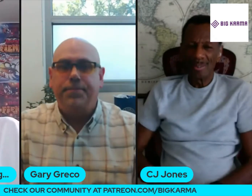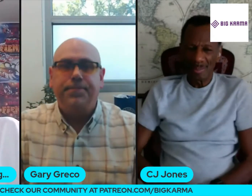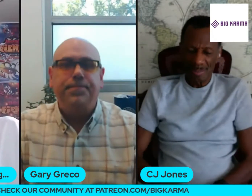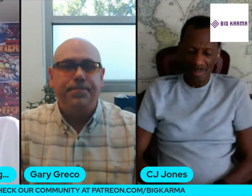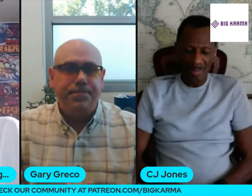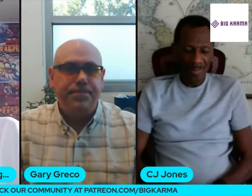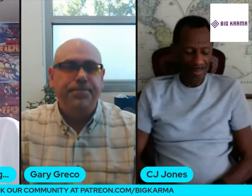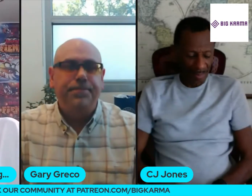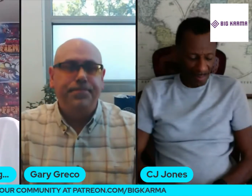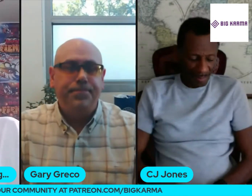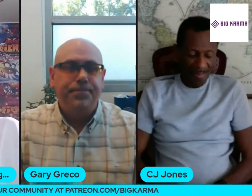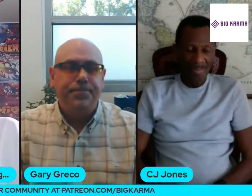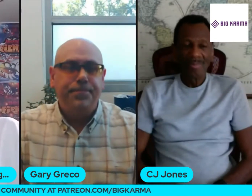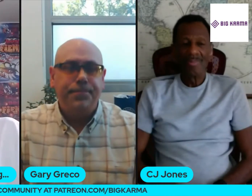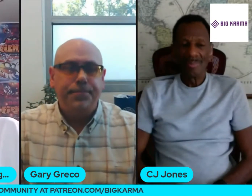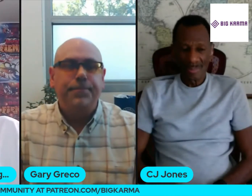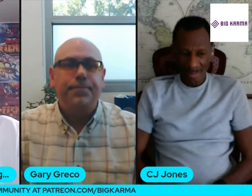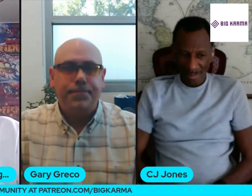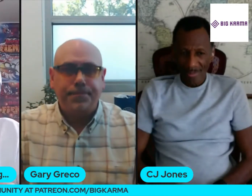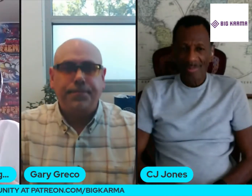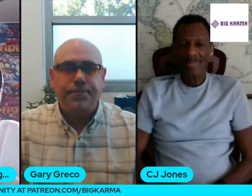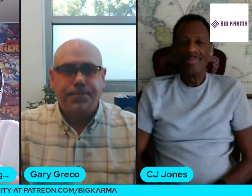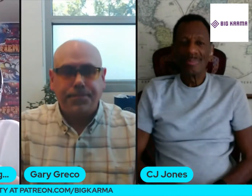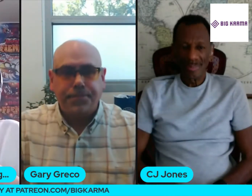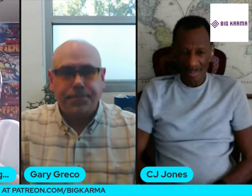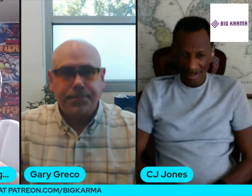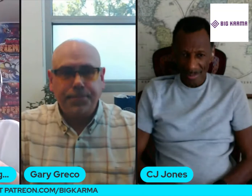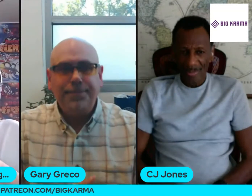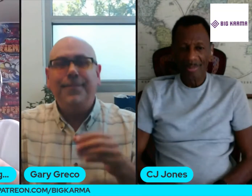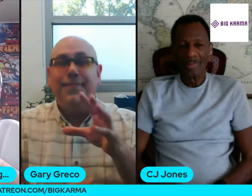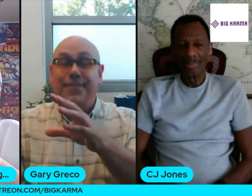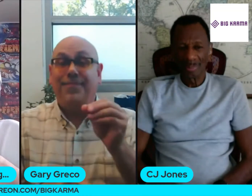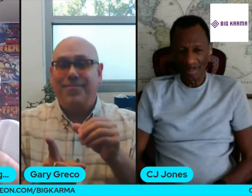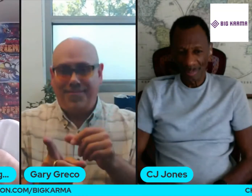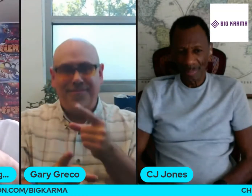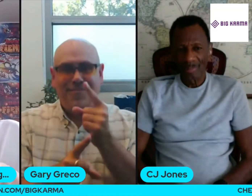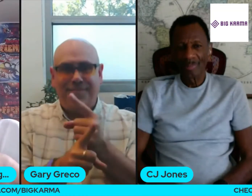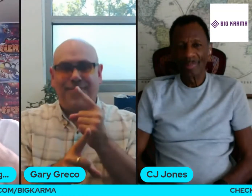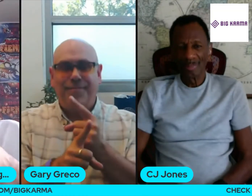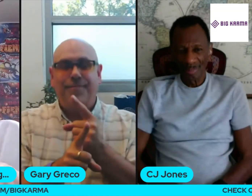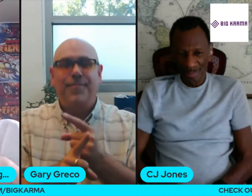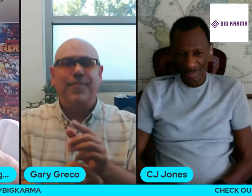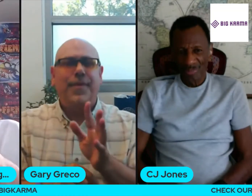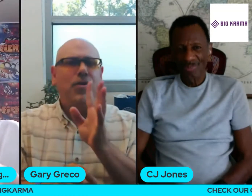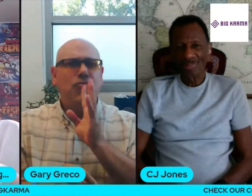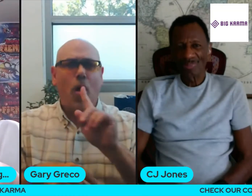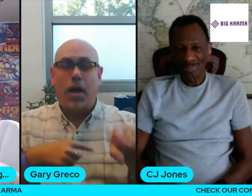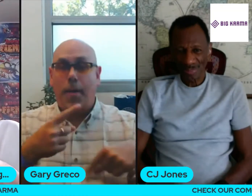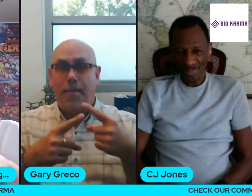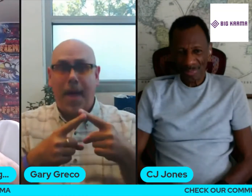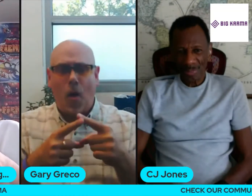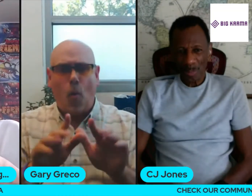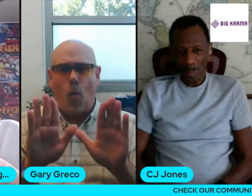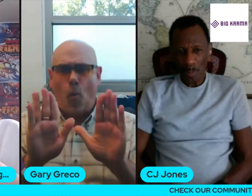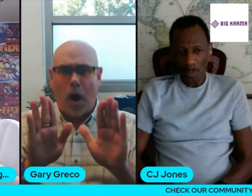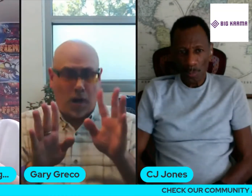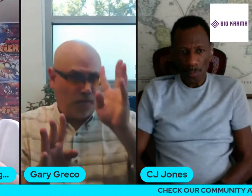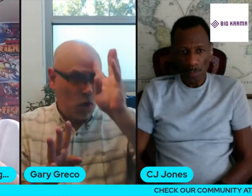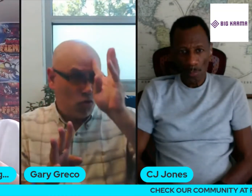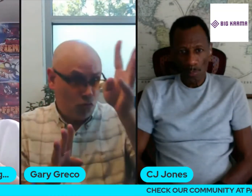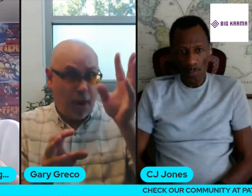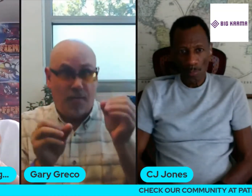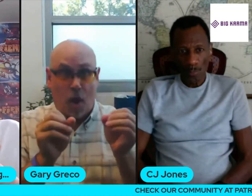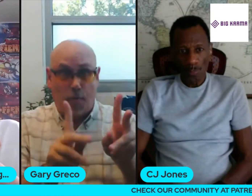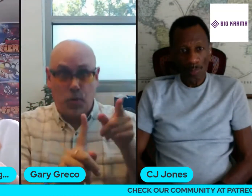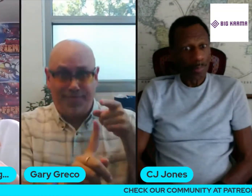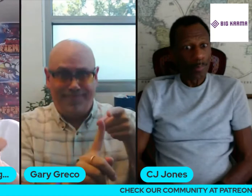made. Right. And talking about great creative opportunities,